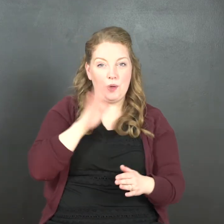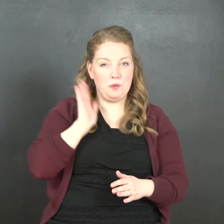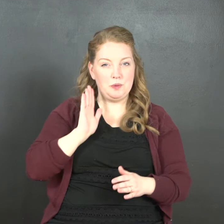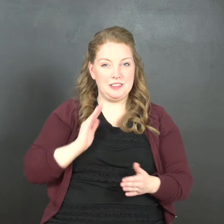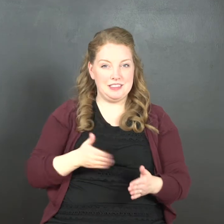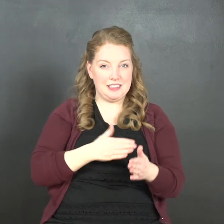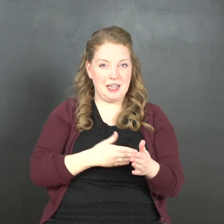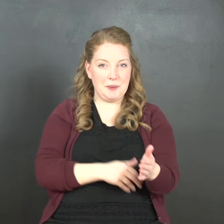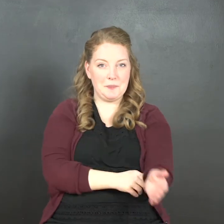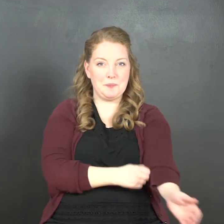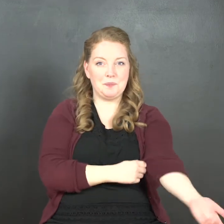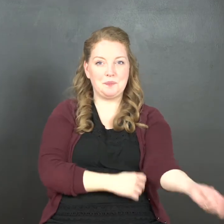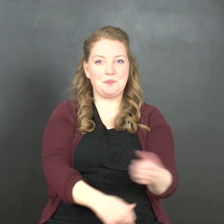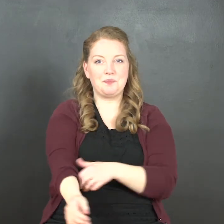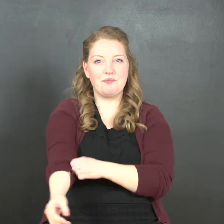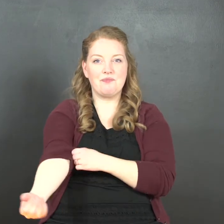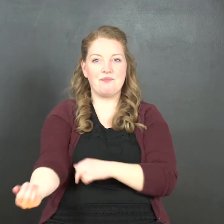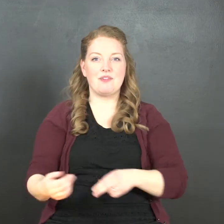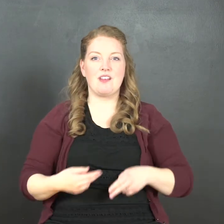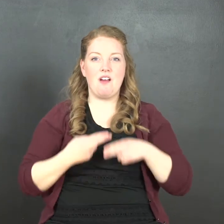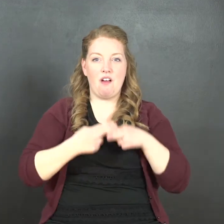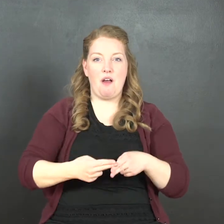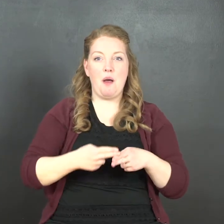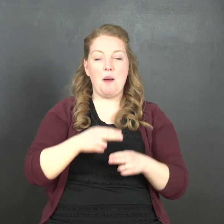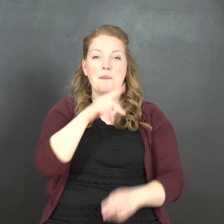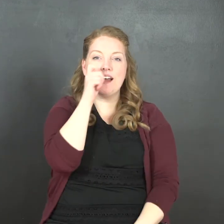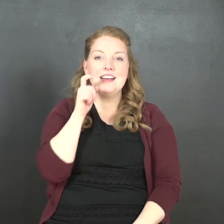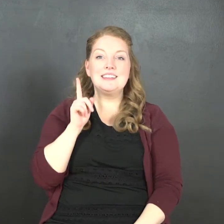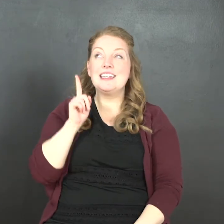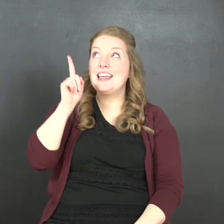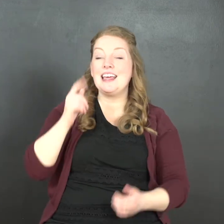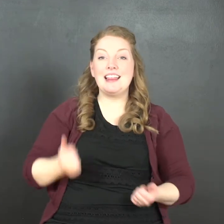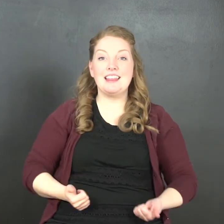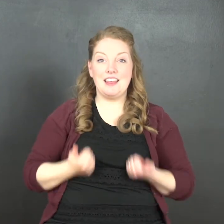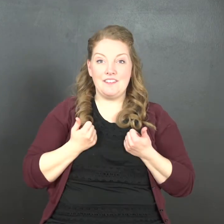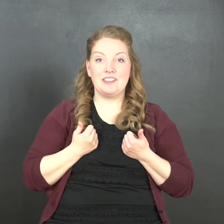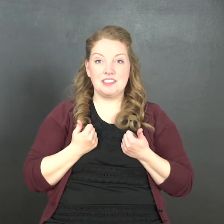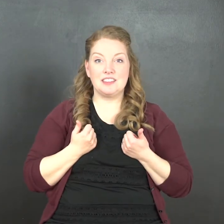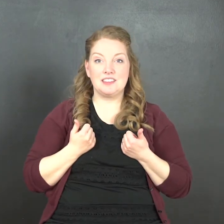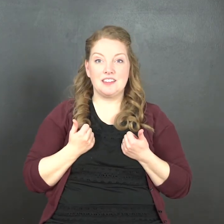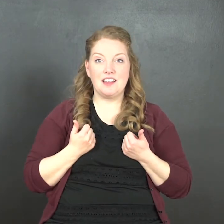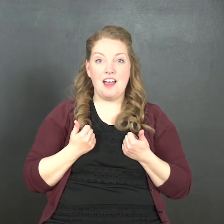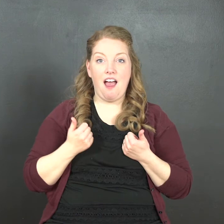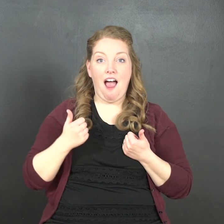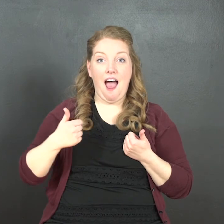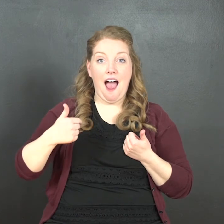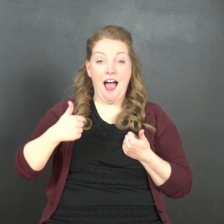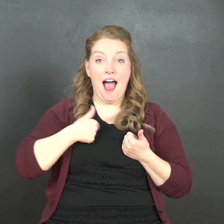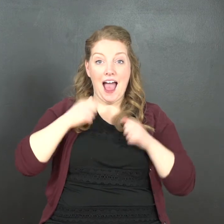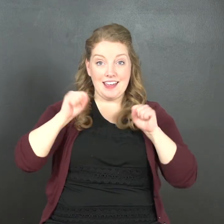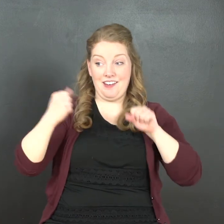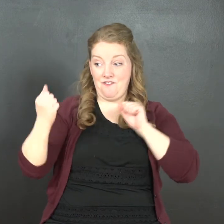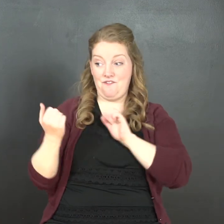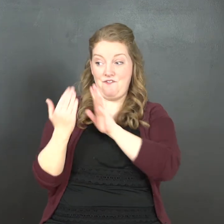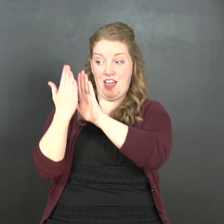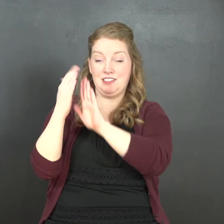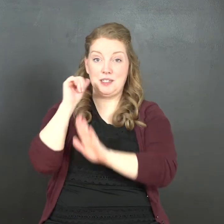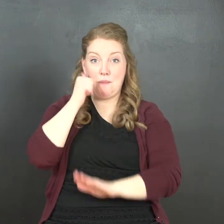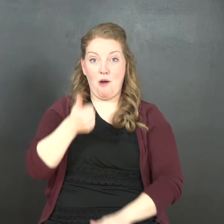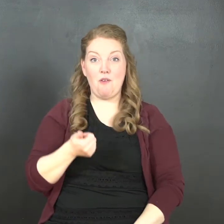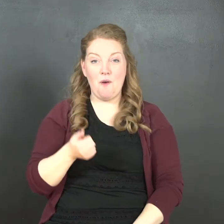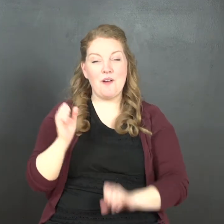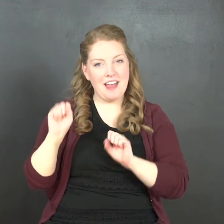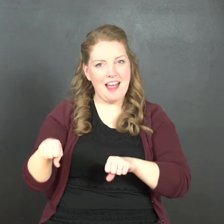grew up singing, especially on Easter Sunday. We would sing it. It was just entitled, "Because He Lives." And one of the lyrics of that song says, "Because